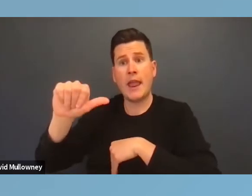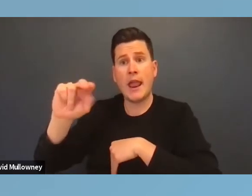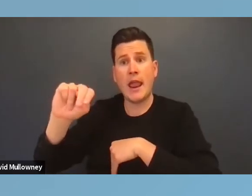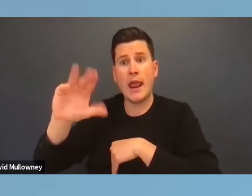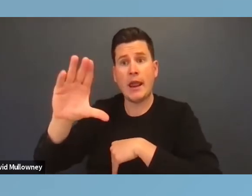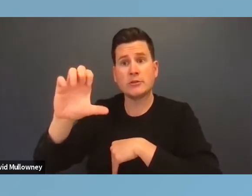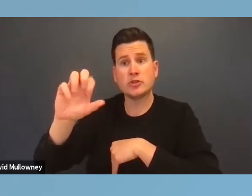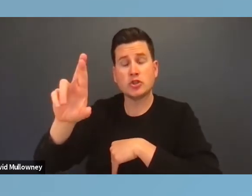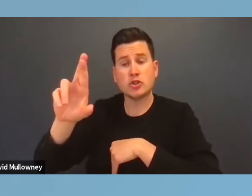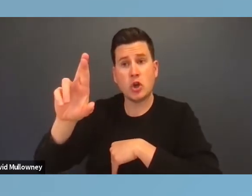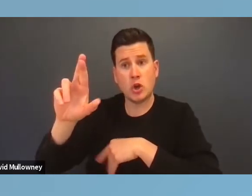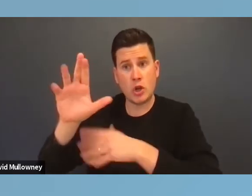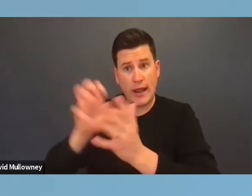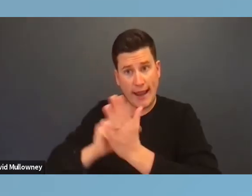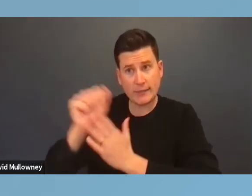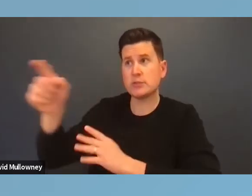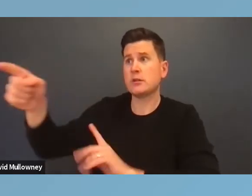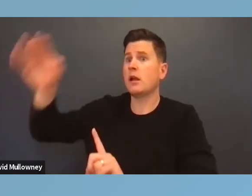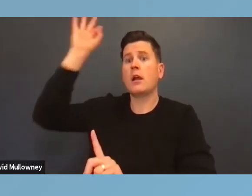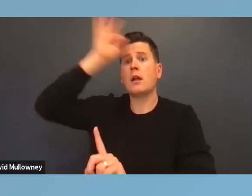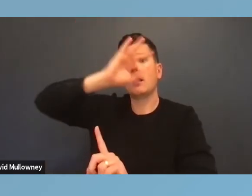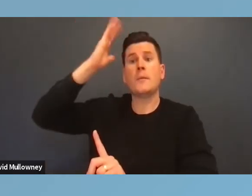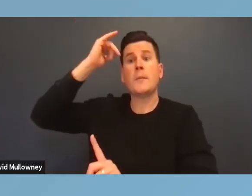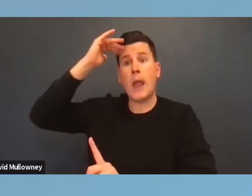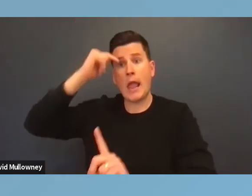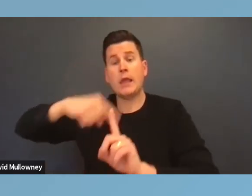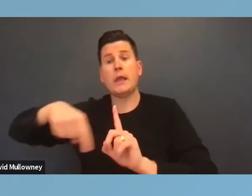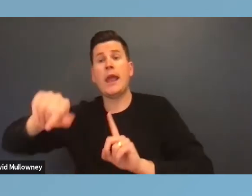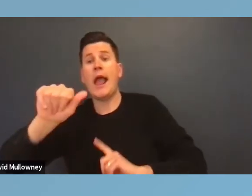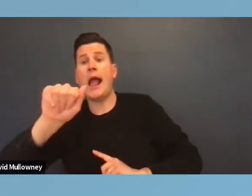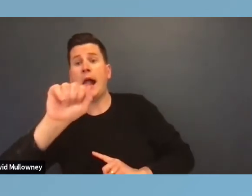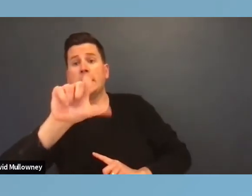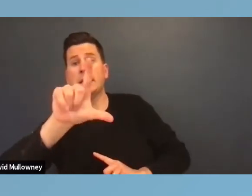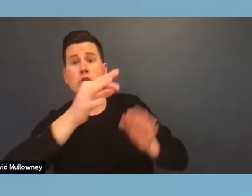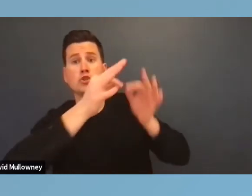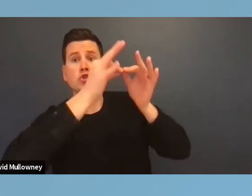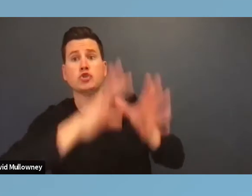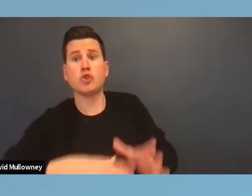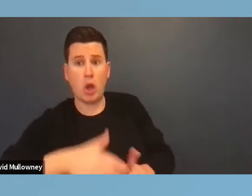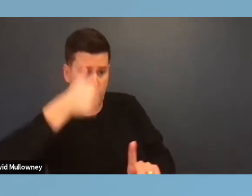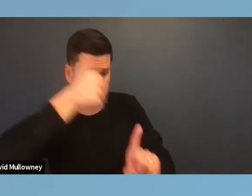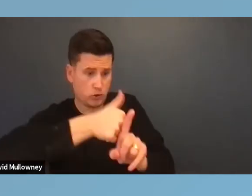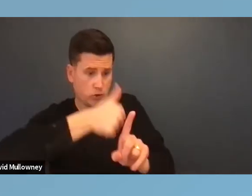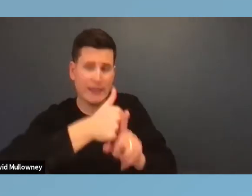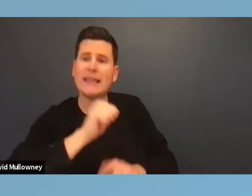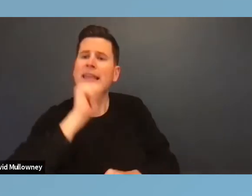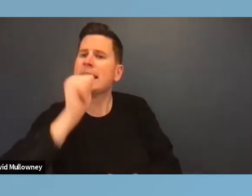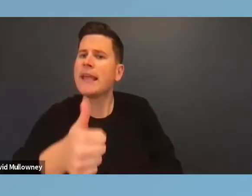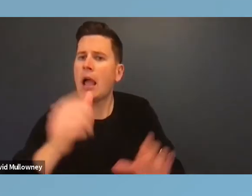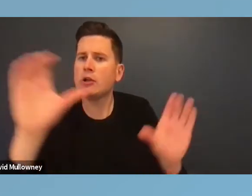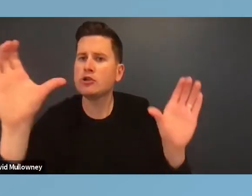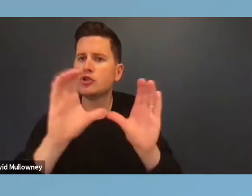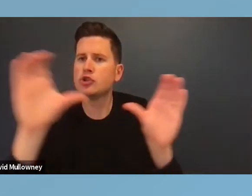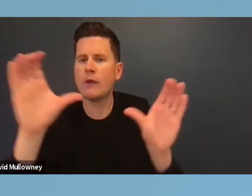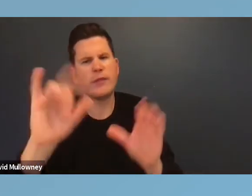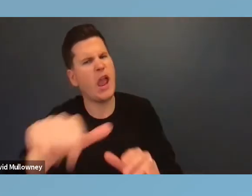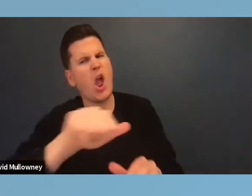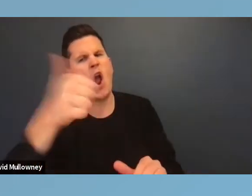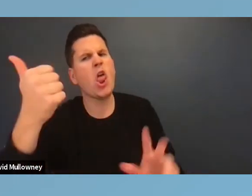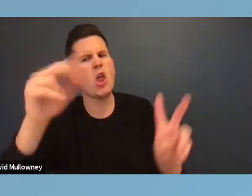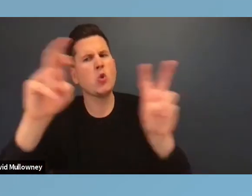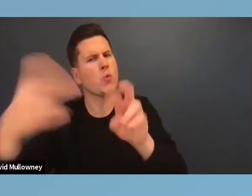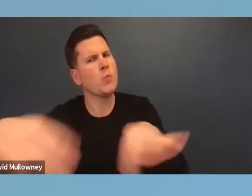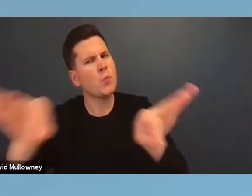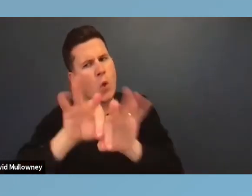Maybe a person had cancer and they didn't know it. and there was an ASL interpreter who